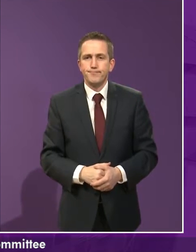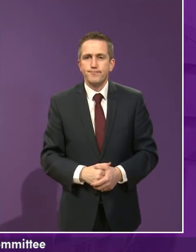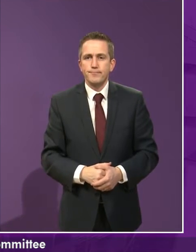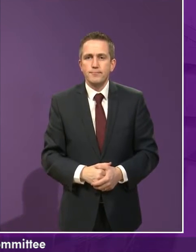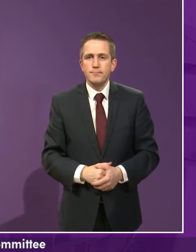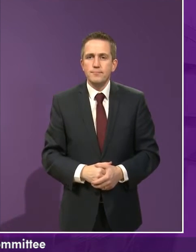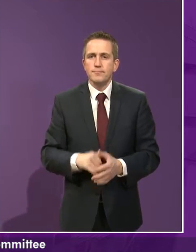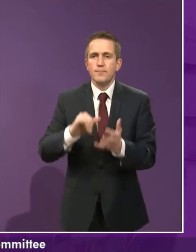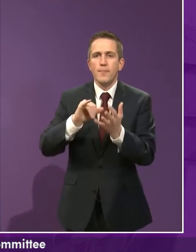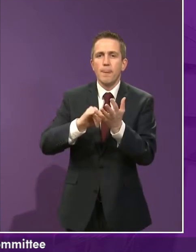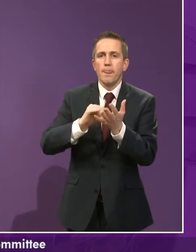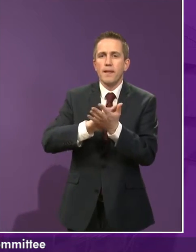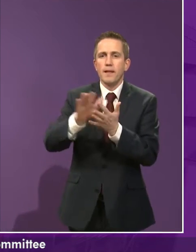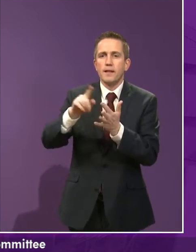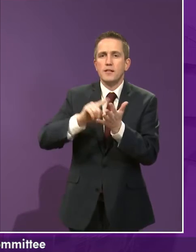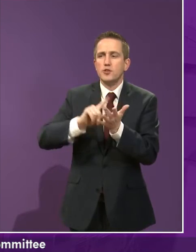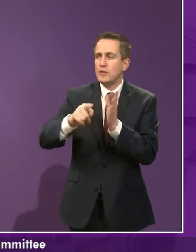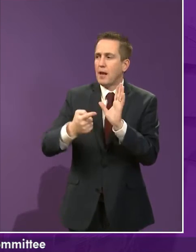Okay. Sheila.